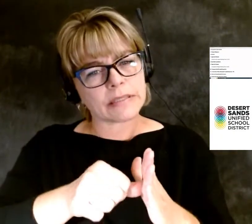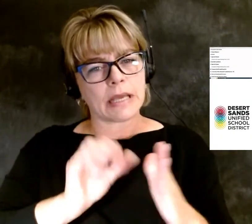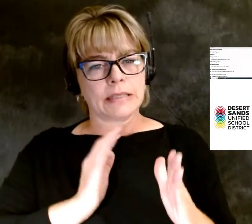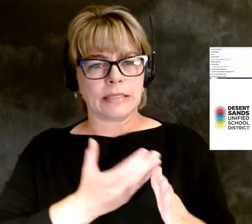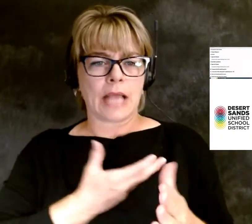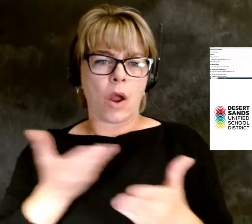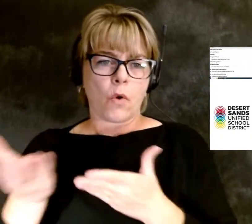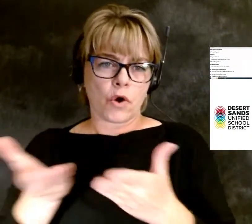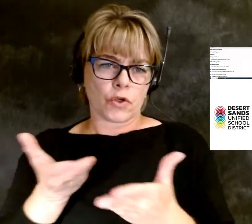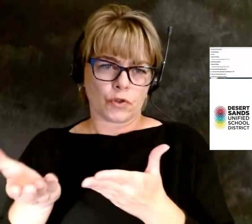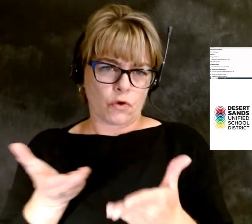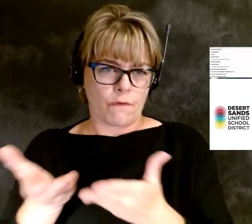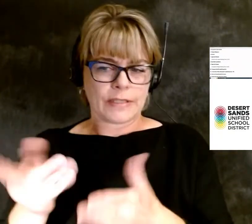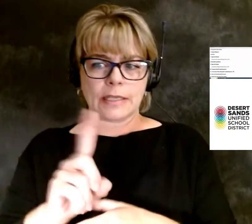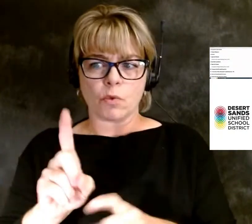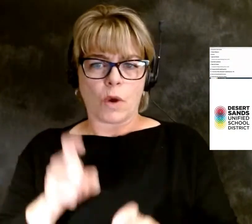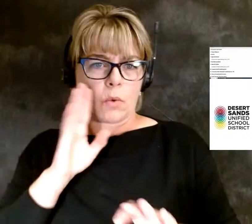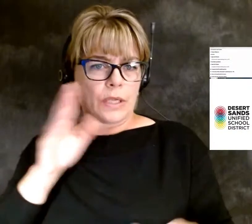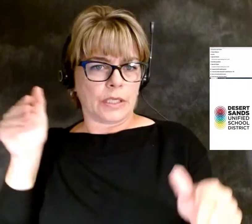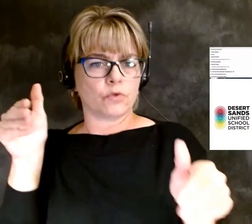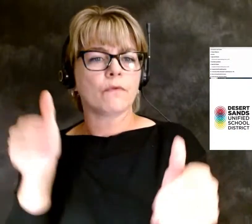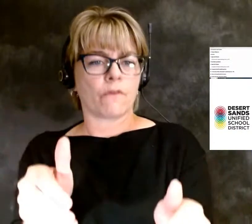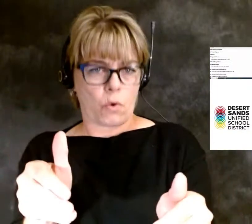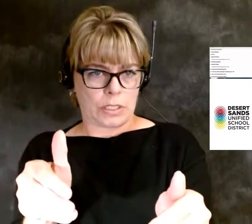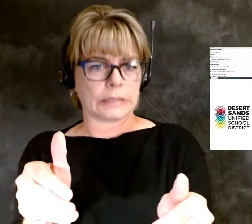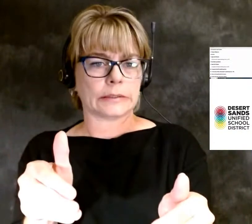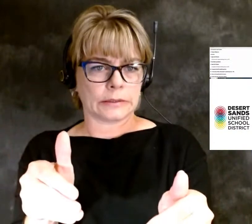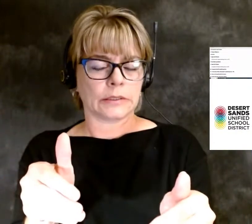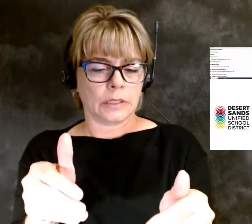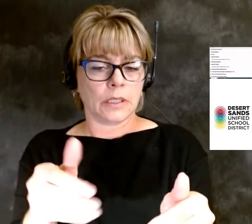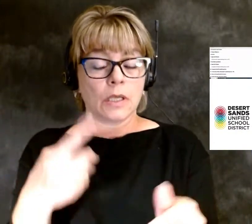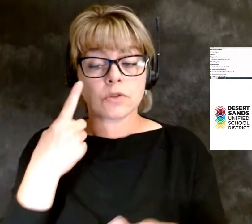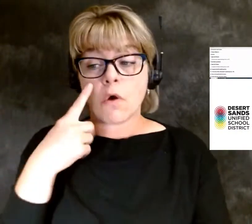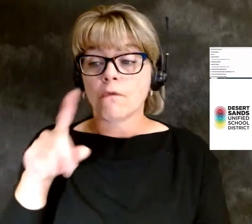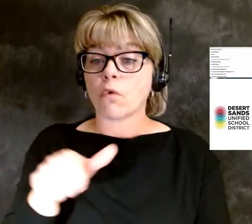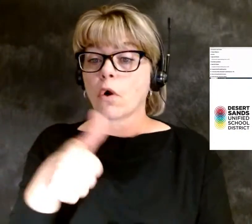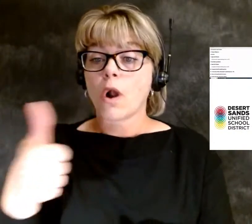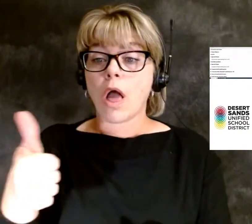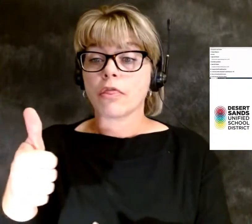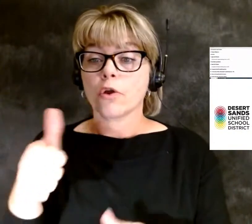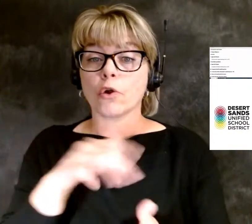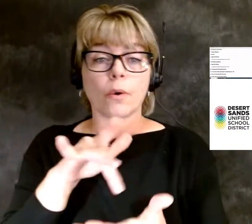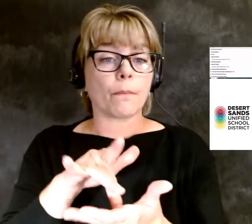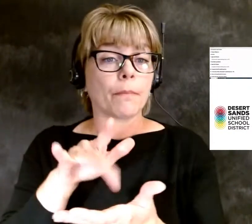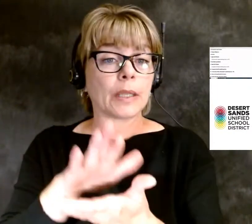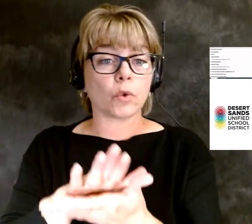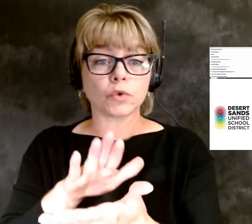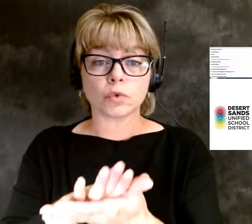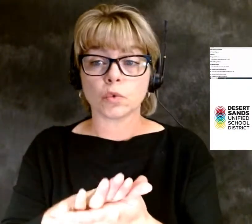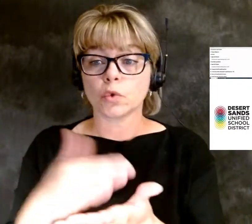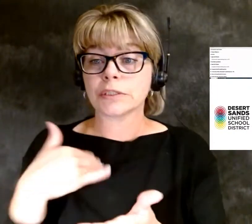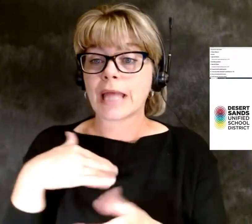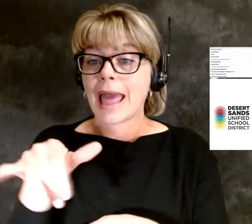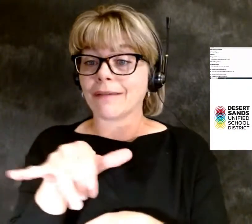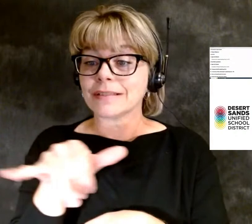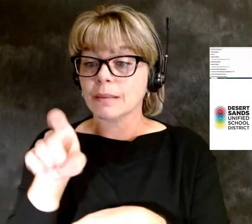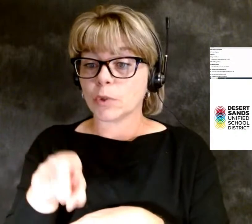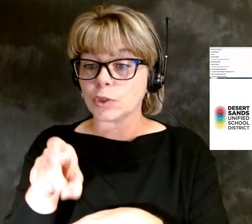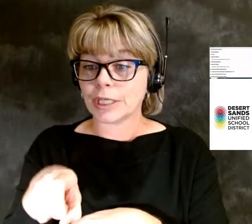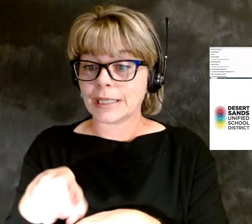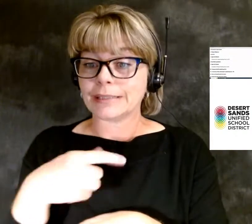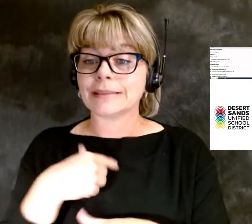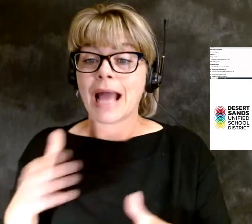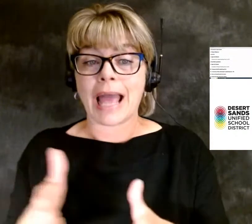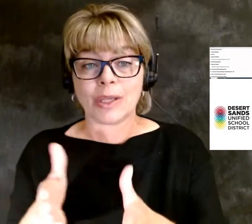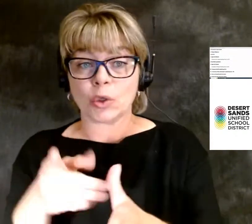be focused on. And to any other middle schools that may have similar needs, you know, I encourage you to reach out to Jefferson Middle